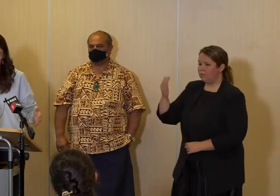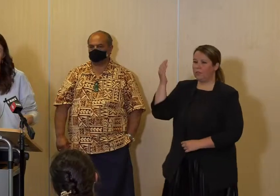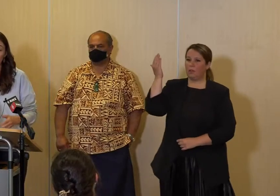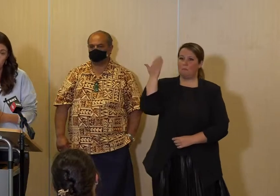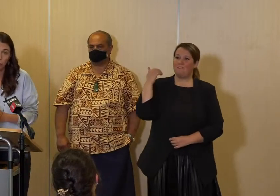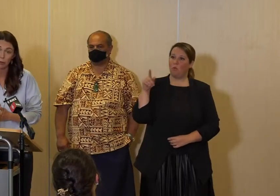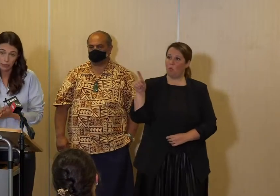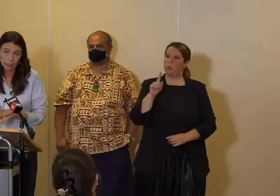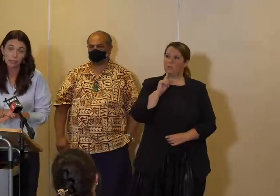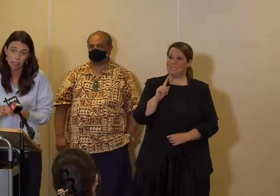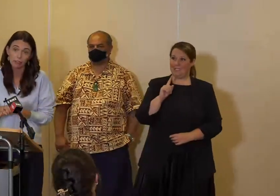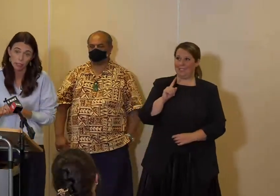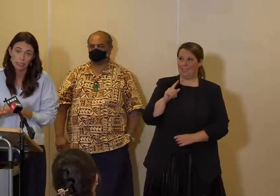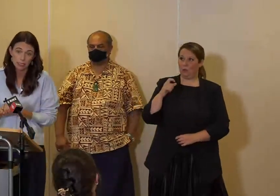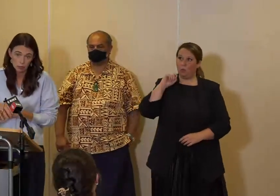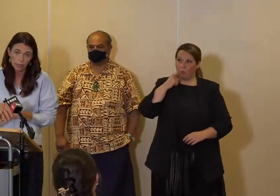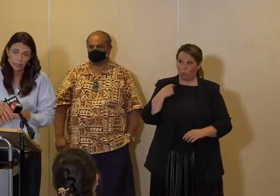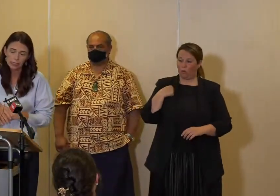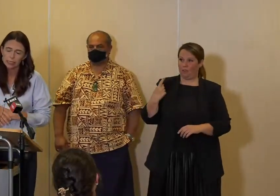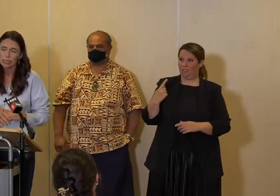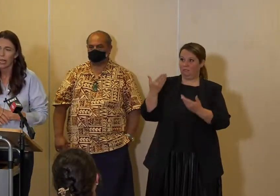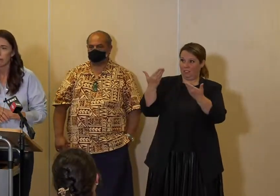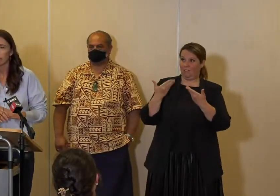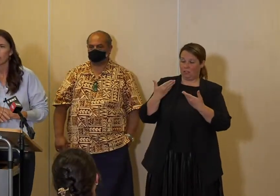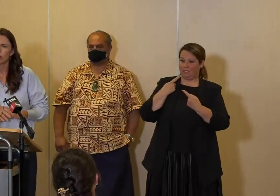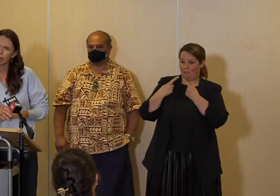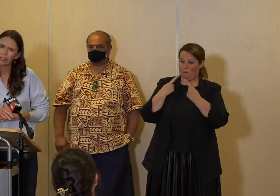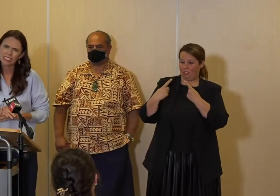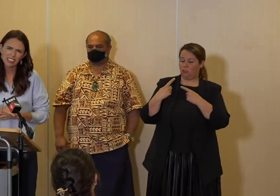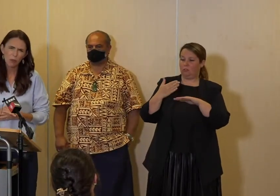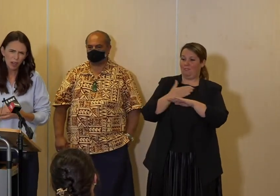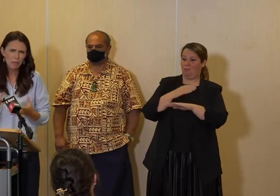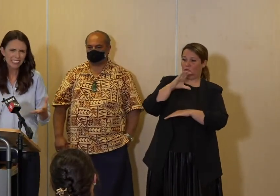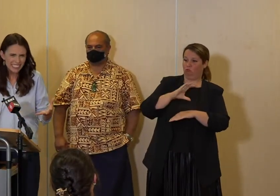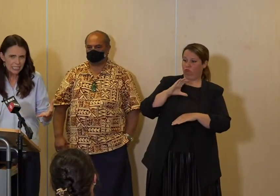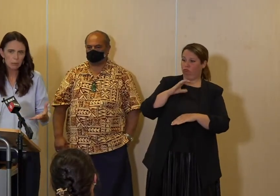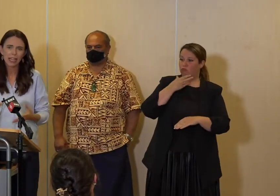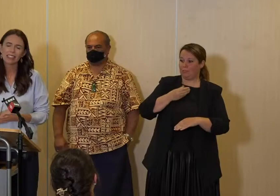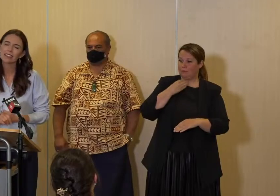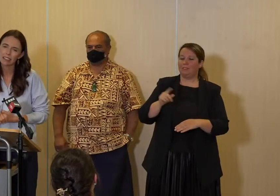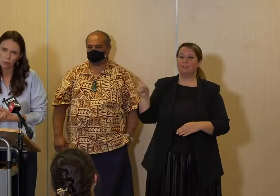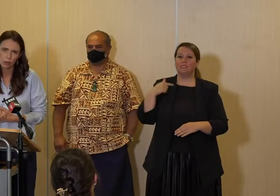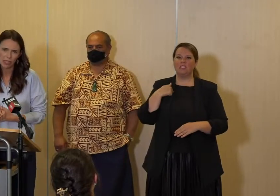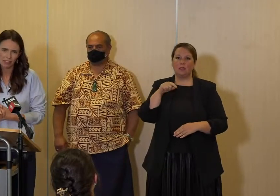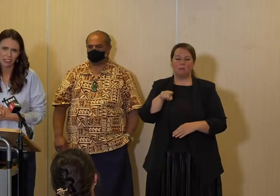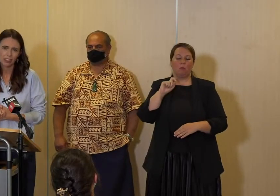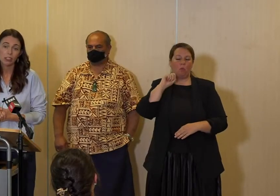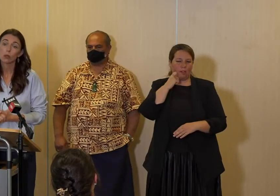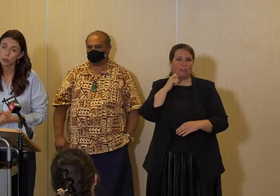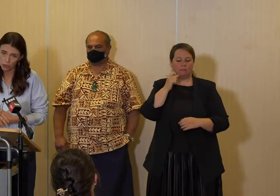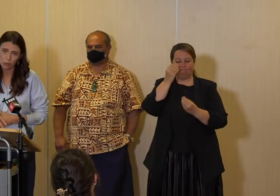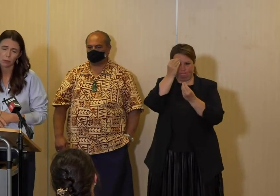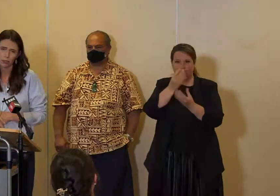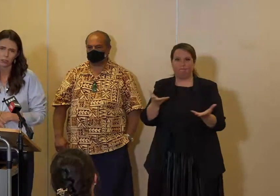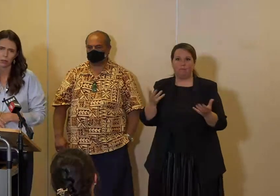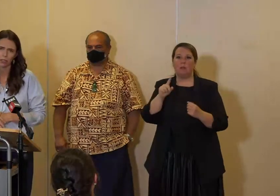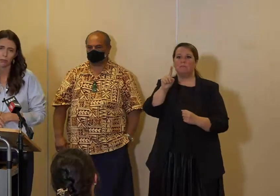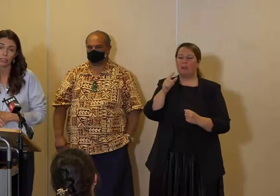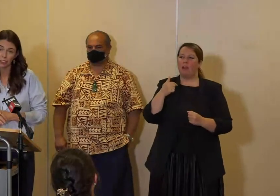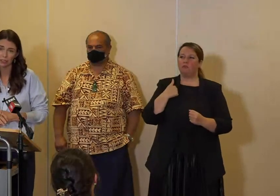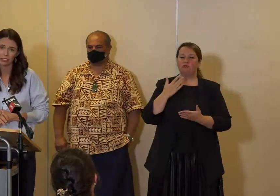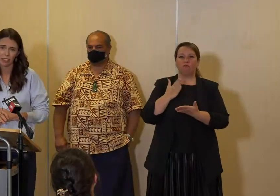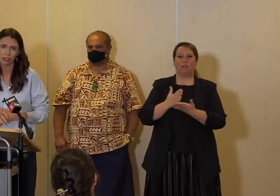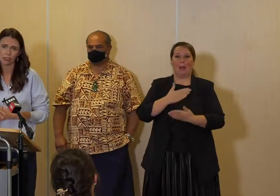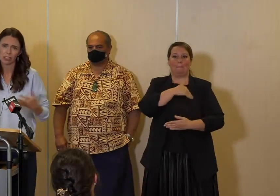week of. So we will be receiving advice this week. But what I'm anticipating is that we'll have a cautious approach from